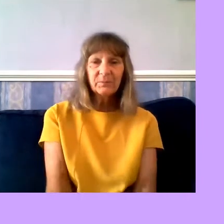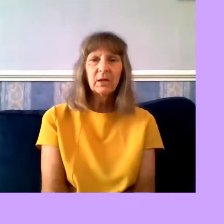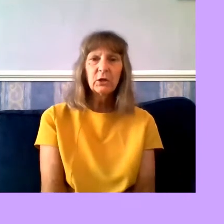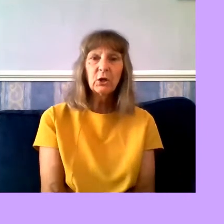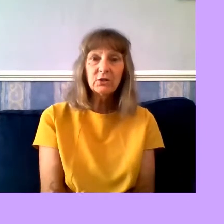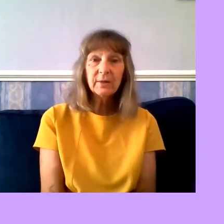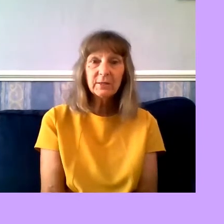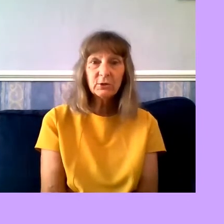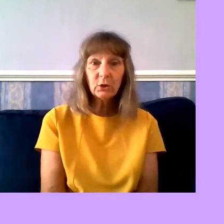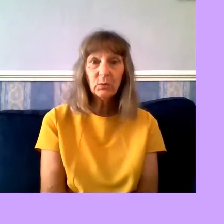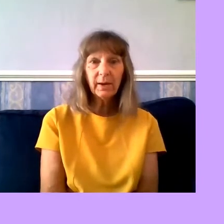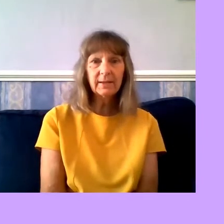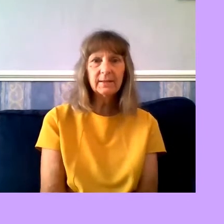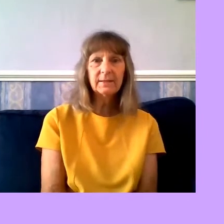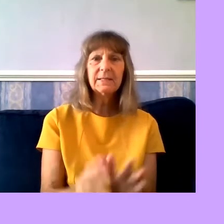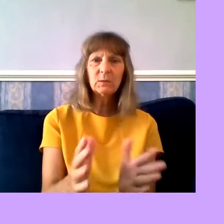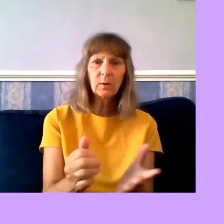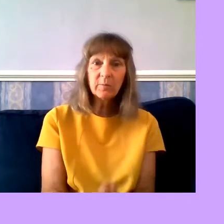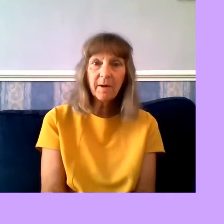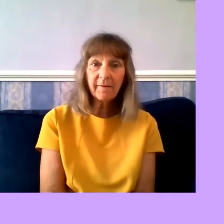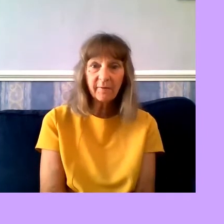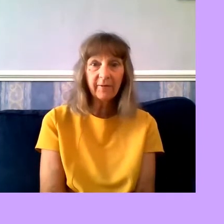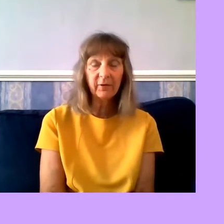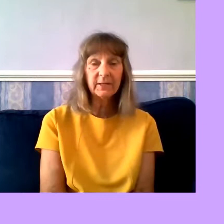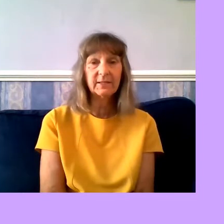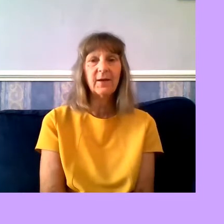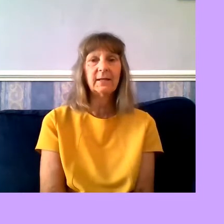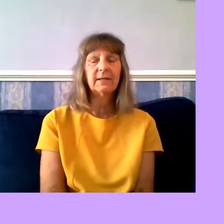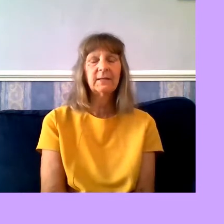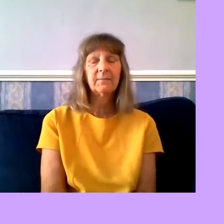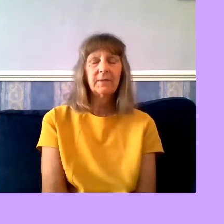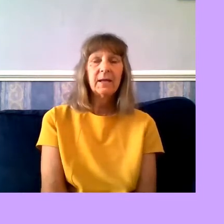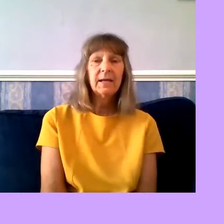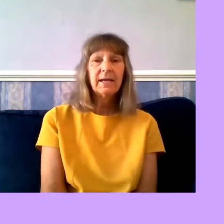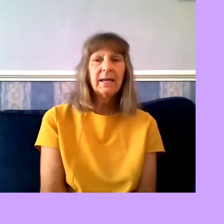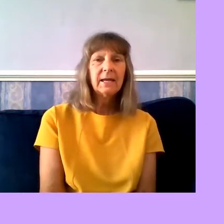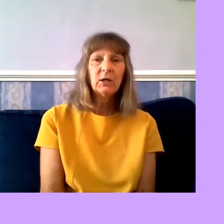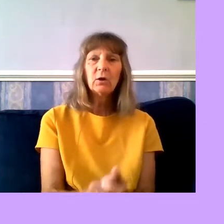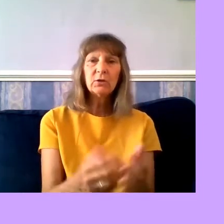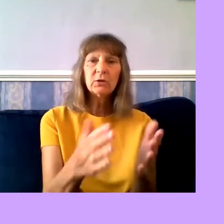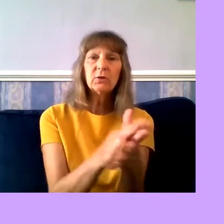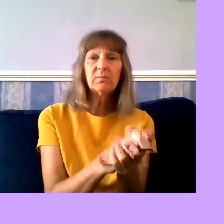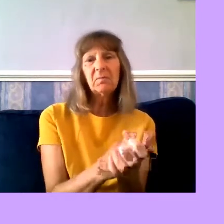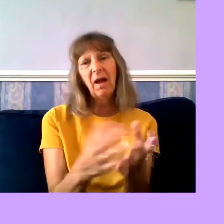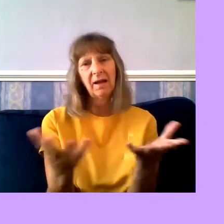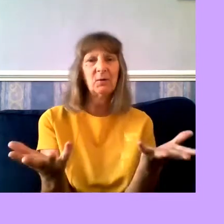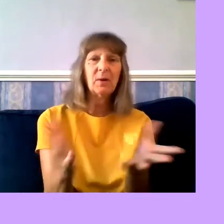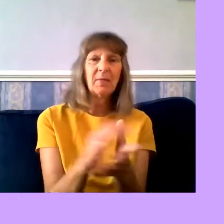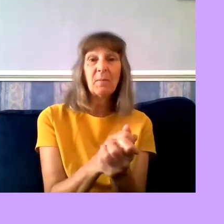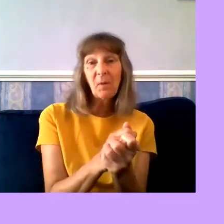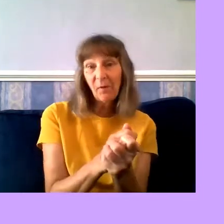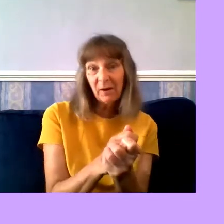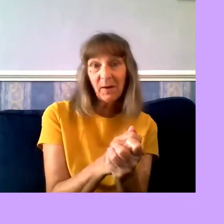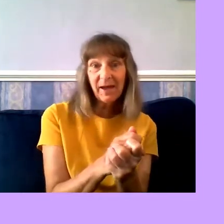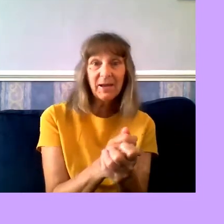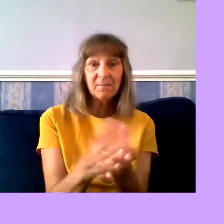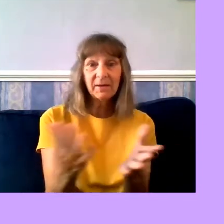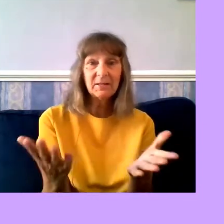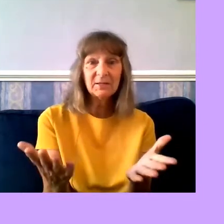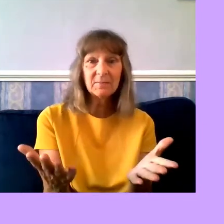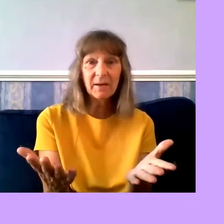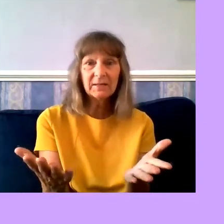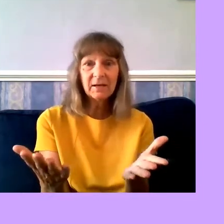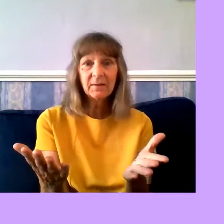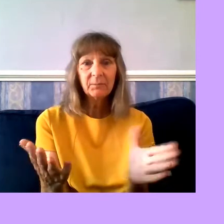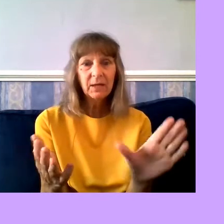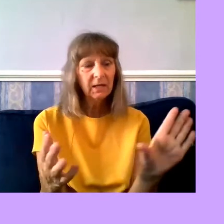Yellow. You can do this two ways. This is one of my favourite signs. You can do, I call it the boring way, but